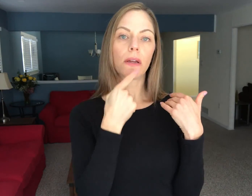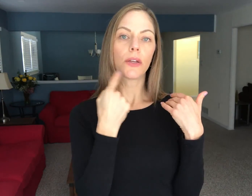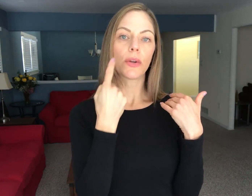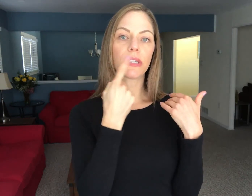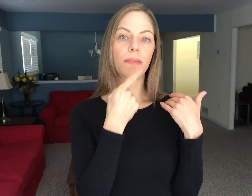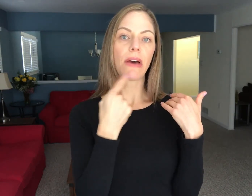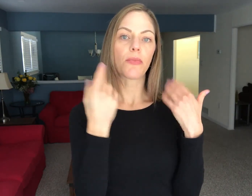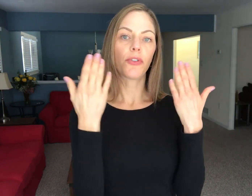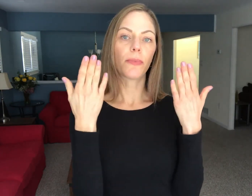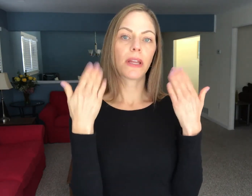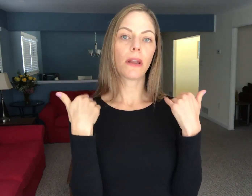Notice the mouth movement.